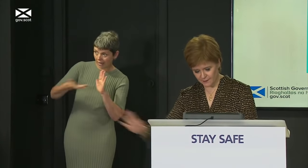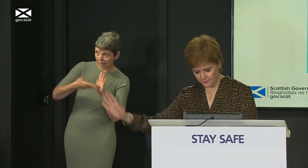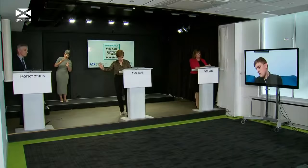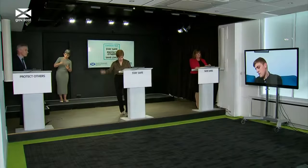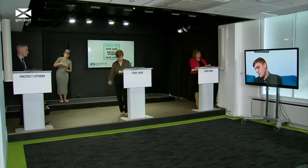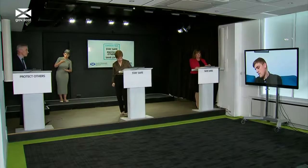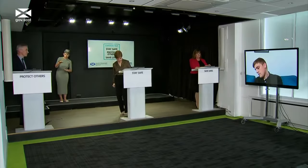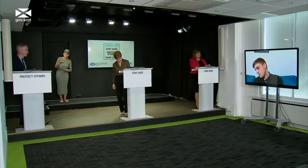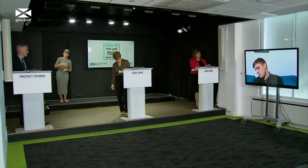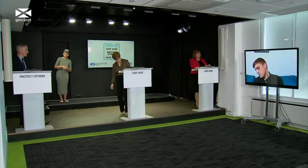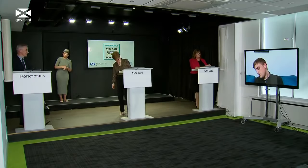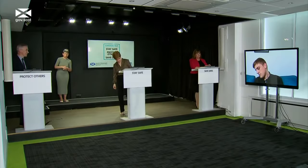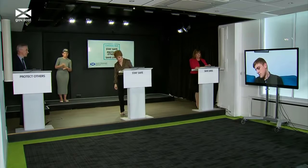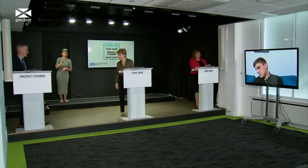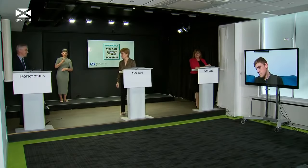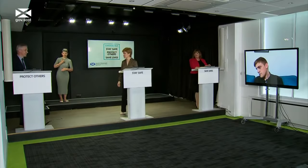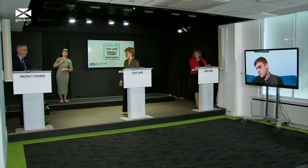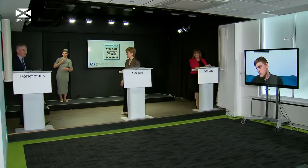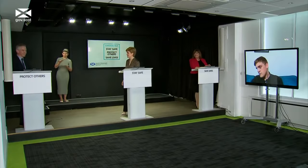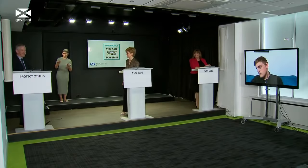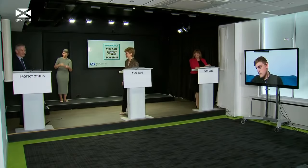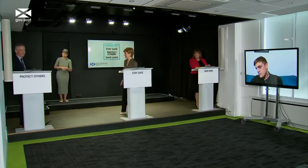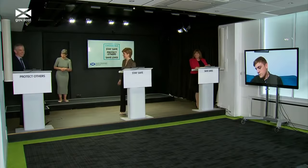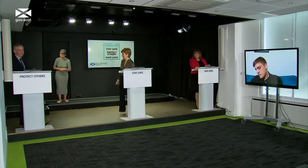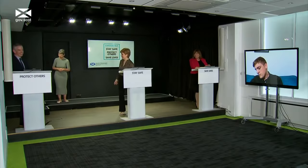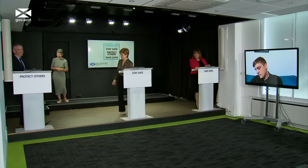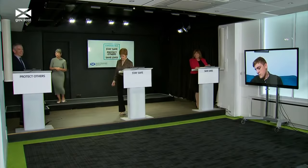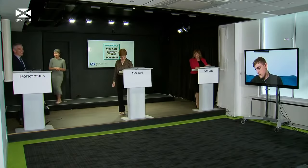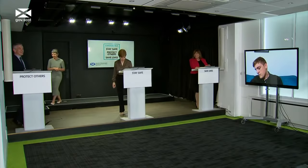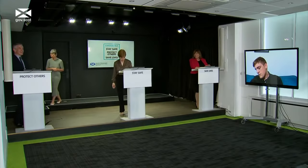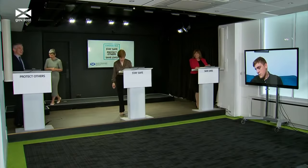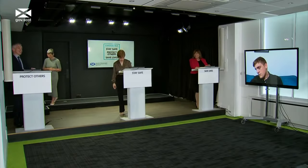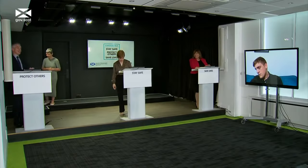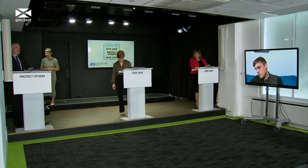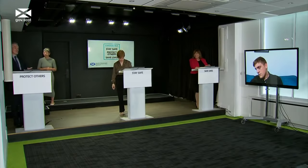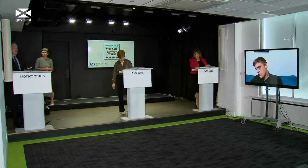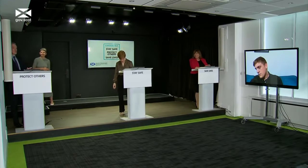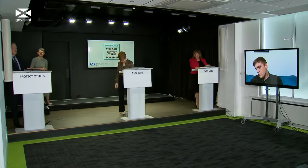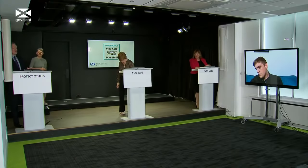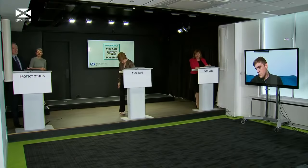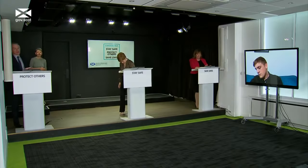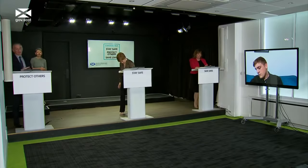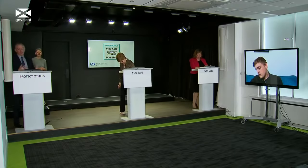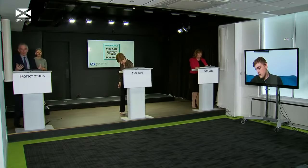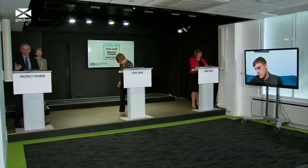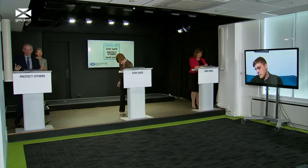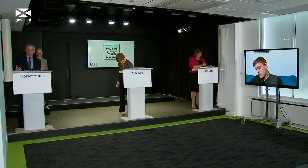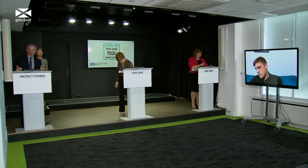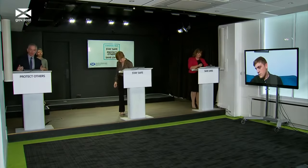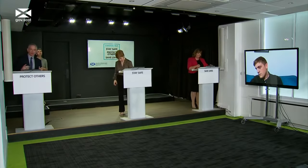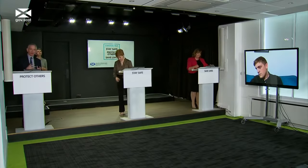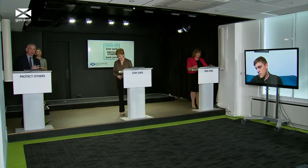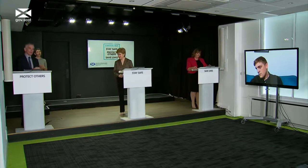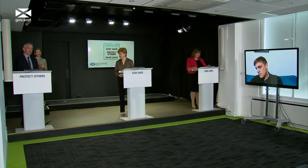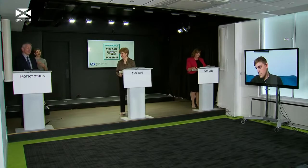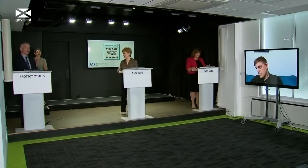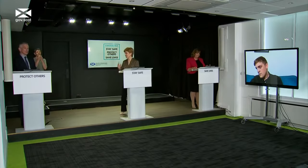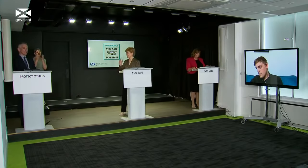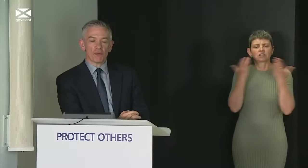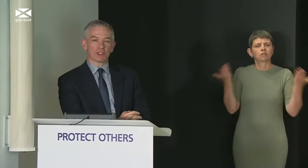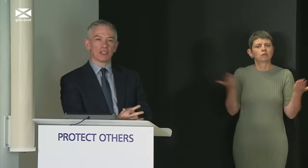even if it involves correcting me on the use of face coverings in pubs and restaurants? So what can we say about face coverings in restaurants?